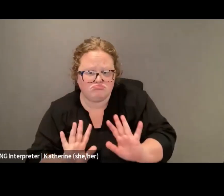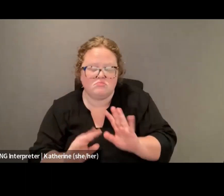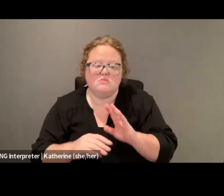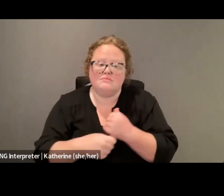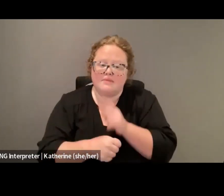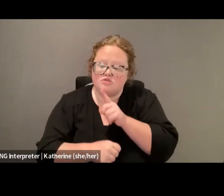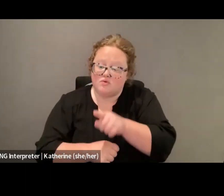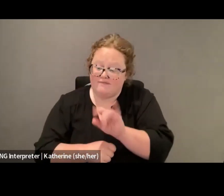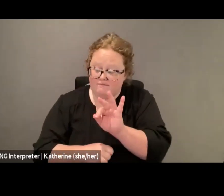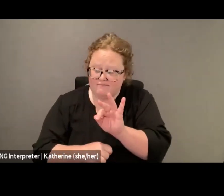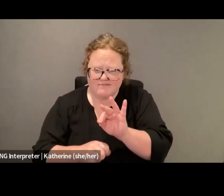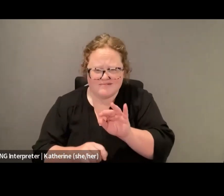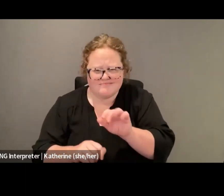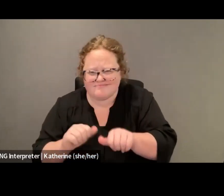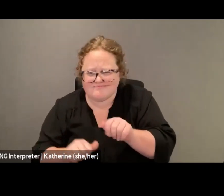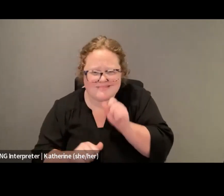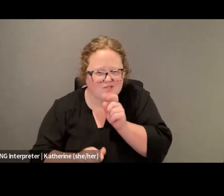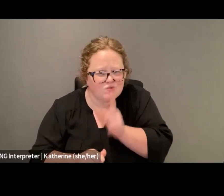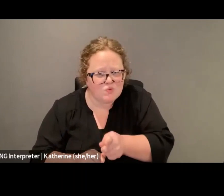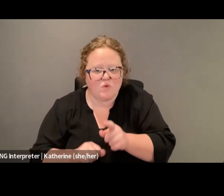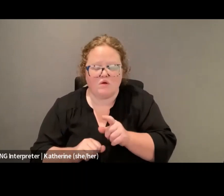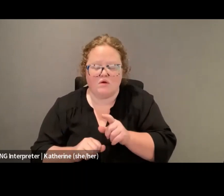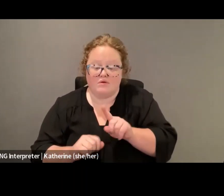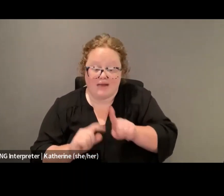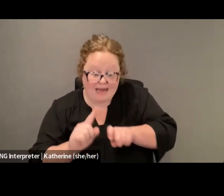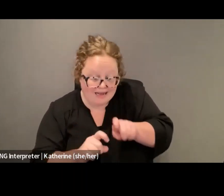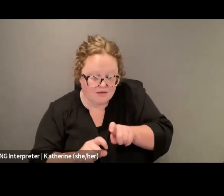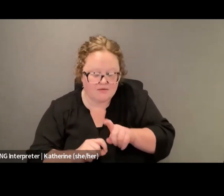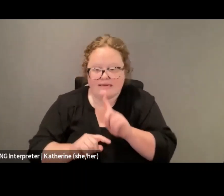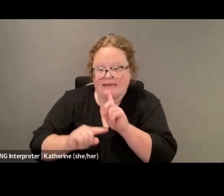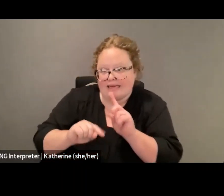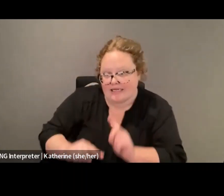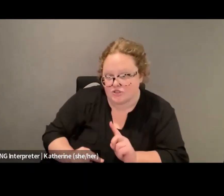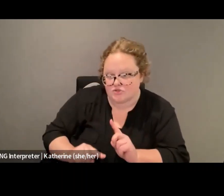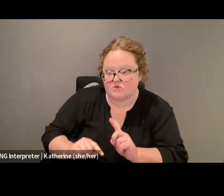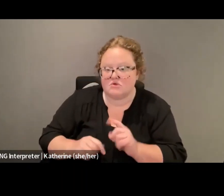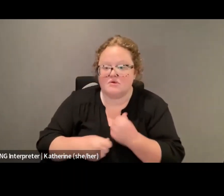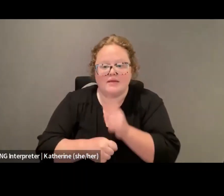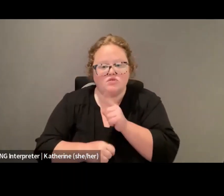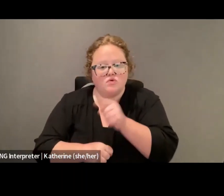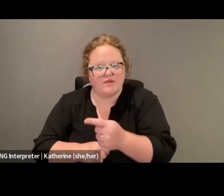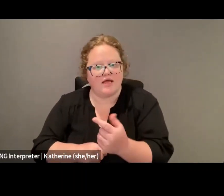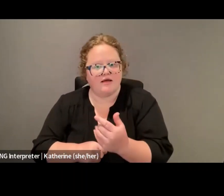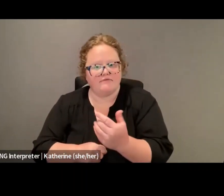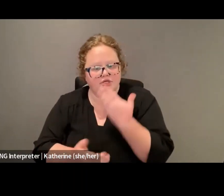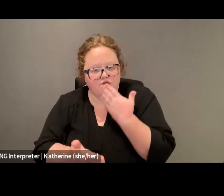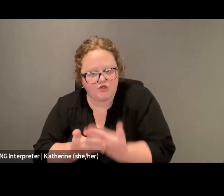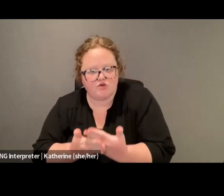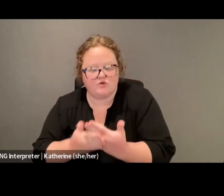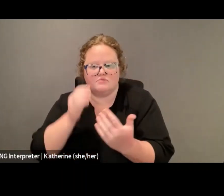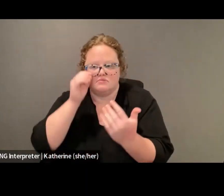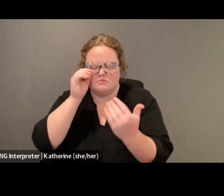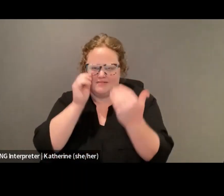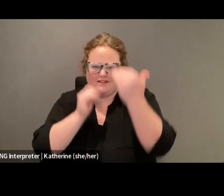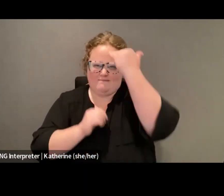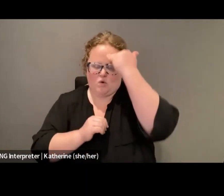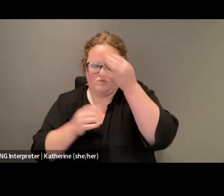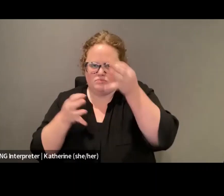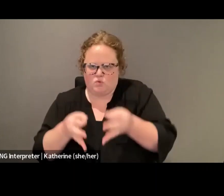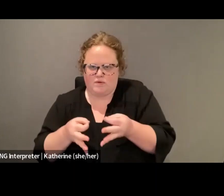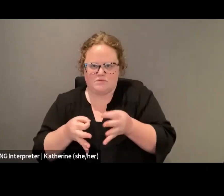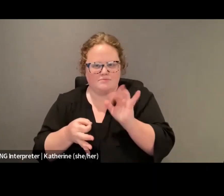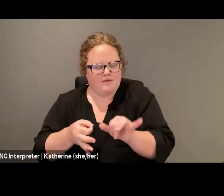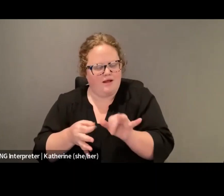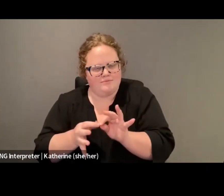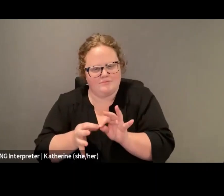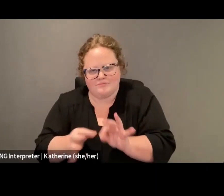feel confident, like they have a true informed choice, which is essential when it comes to this model. Is all of those things are things that are